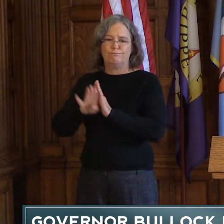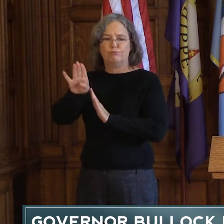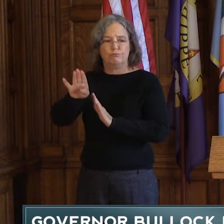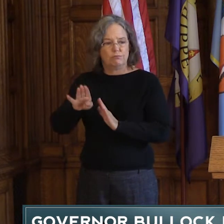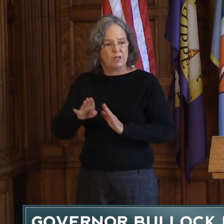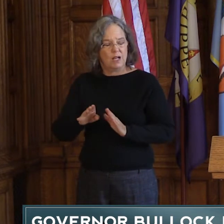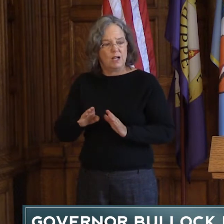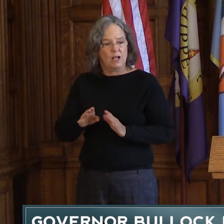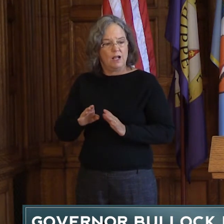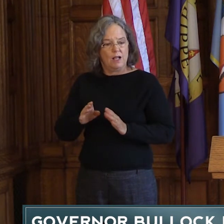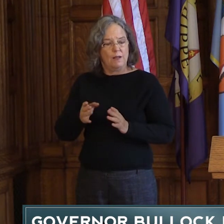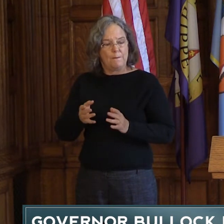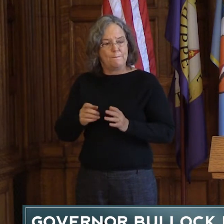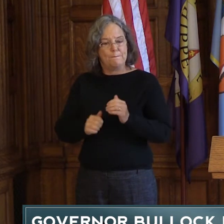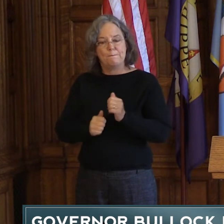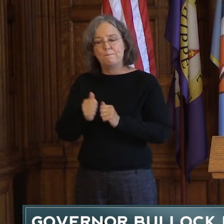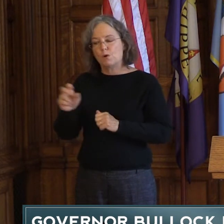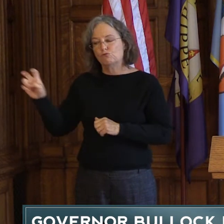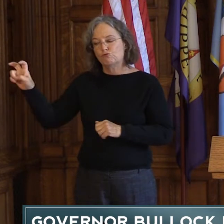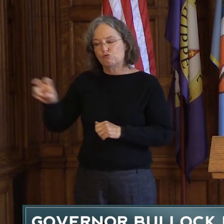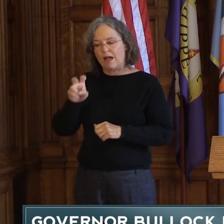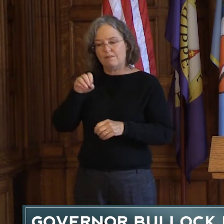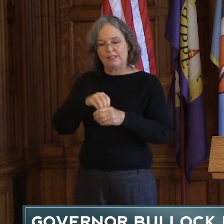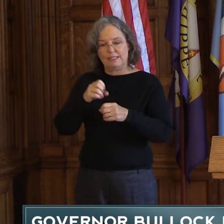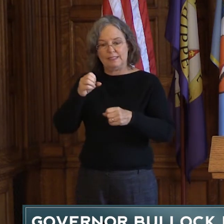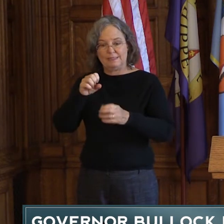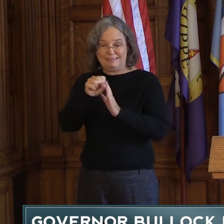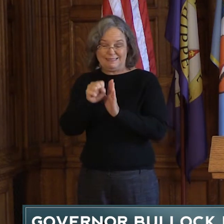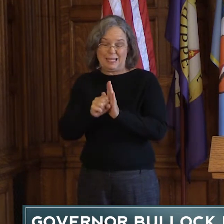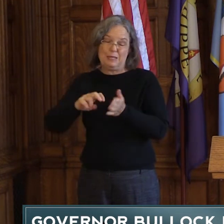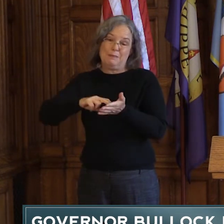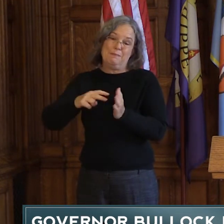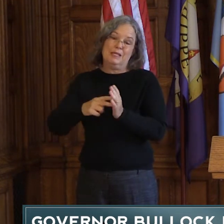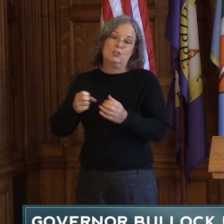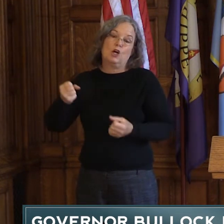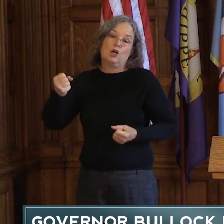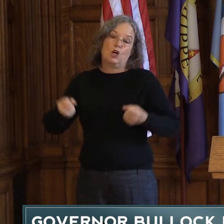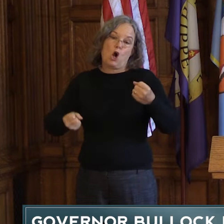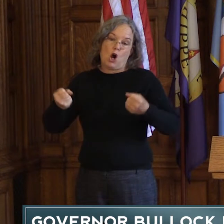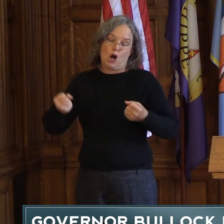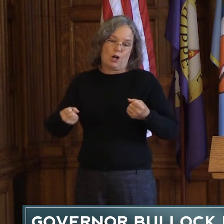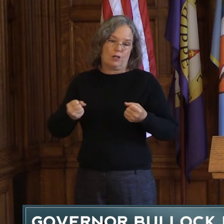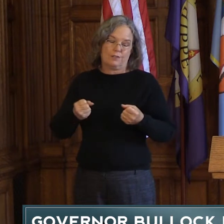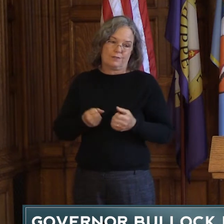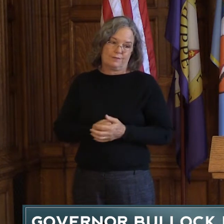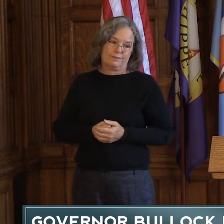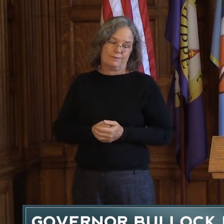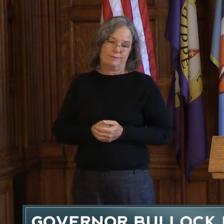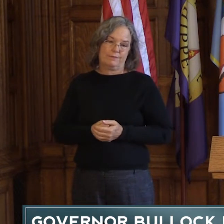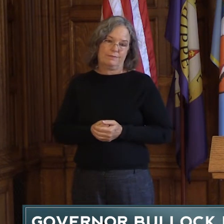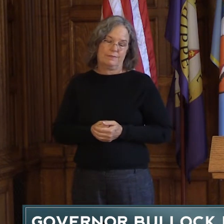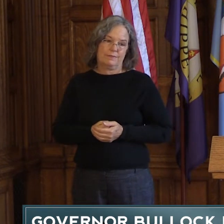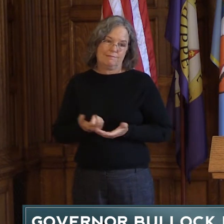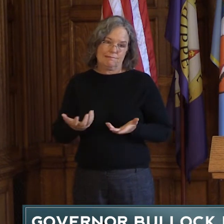that, but most of the travel into the state's going to be coming by car, and that's obviously still wide open.